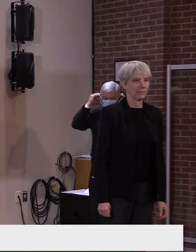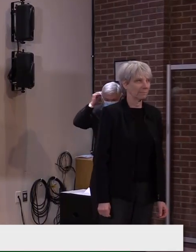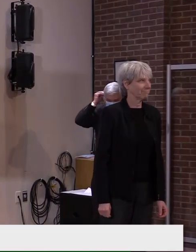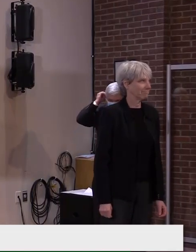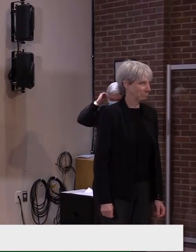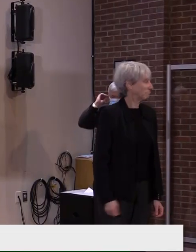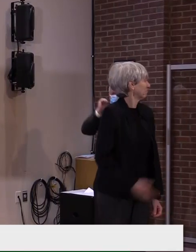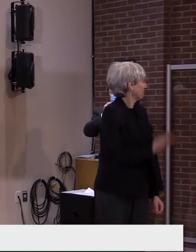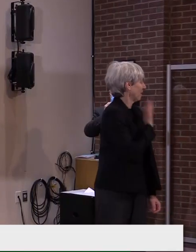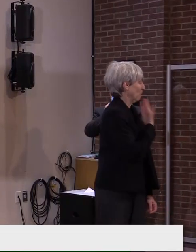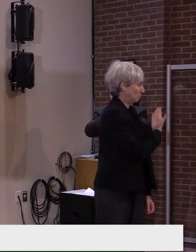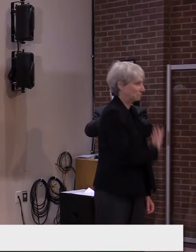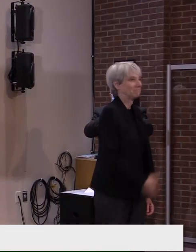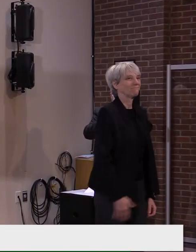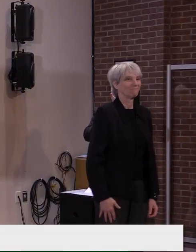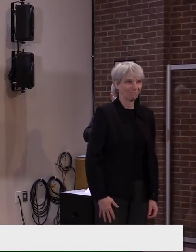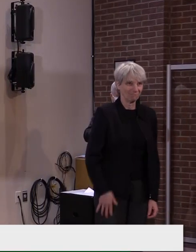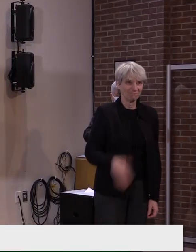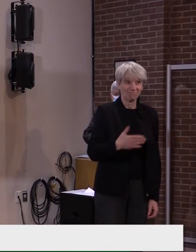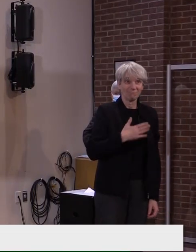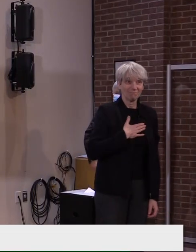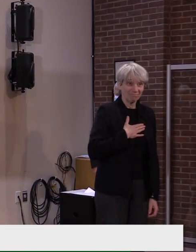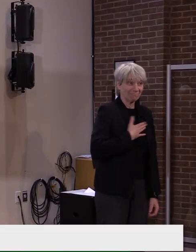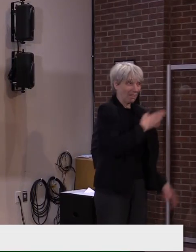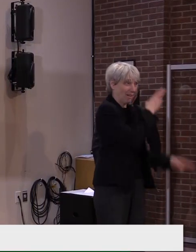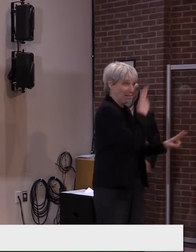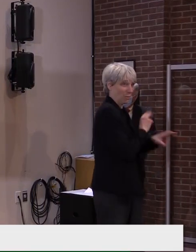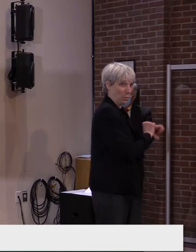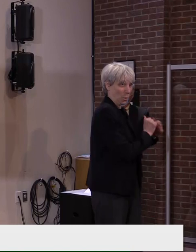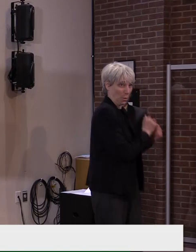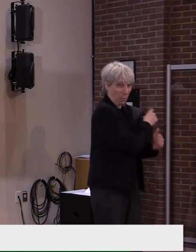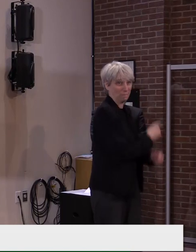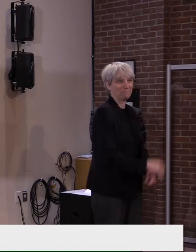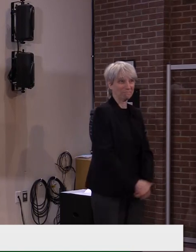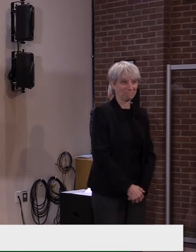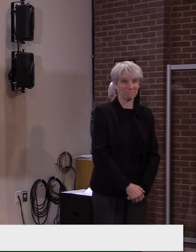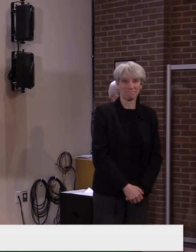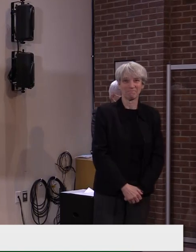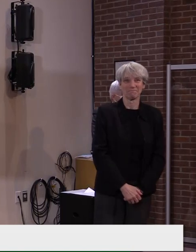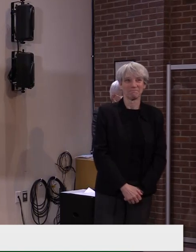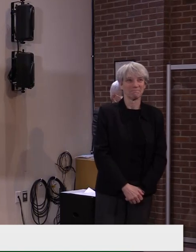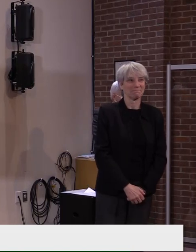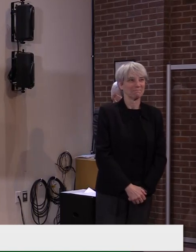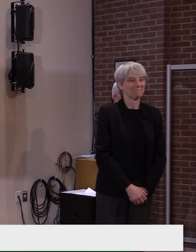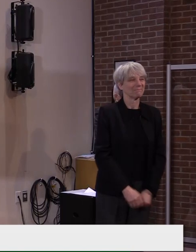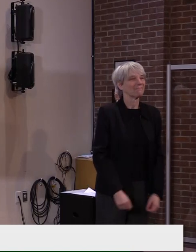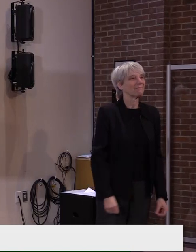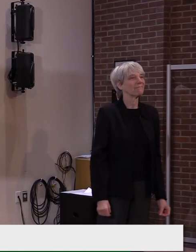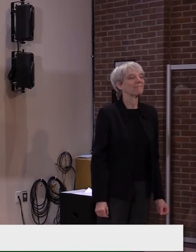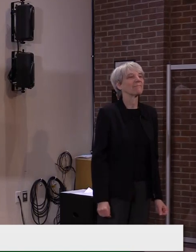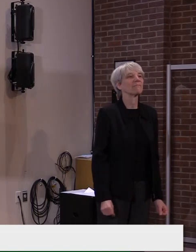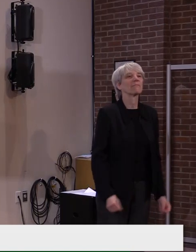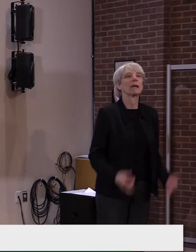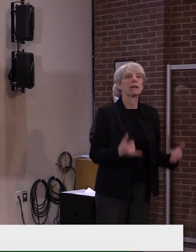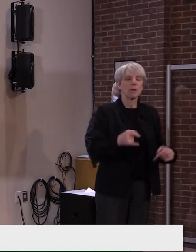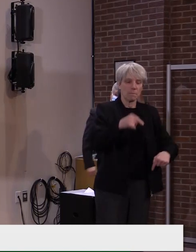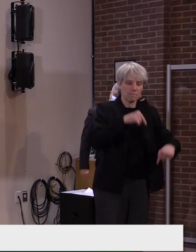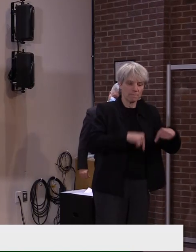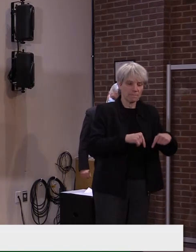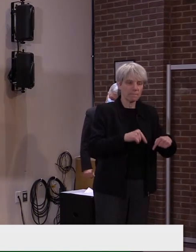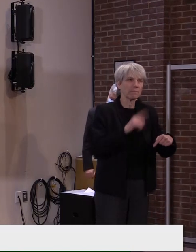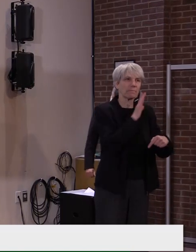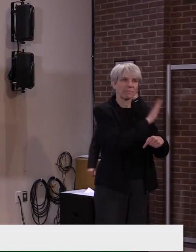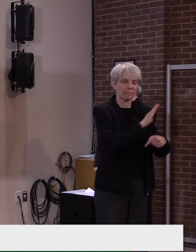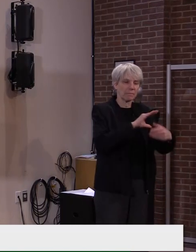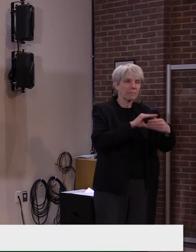Thank you, Secretary, and it's been an honor to serve with you. I would like to pick up on Secretary